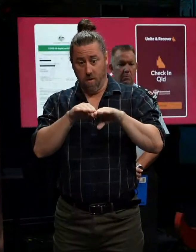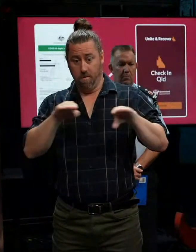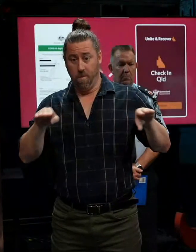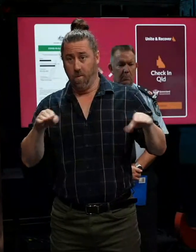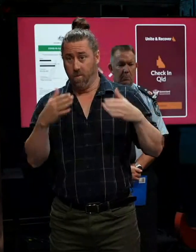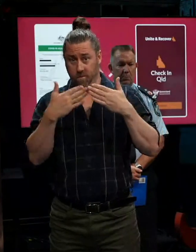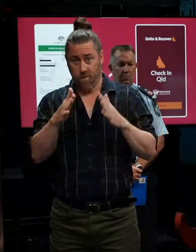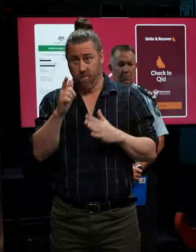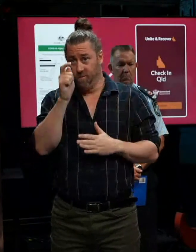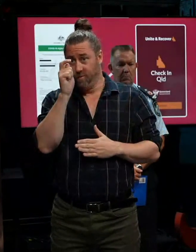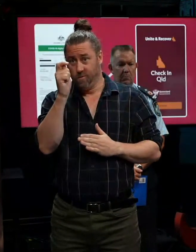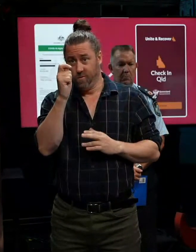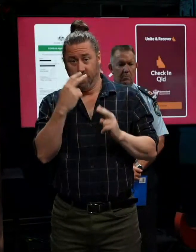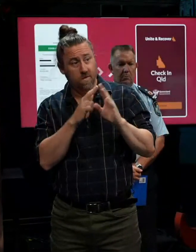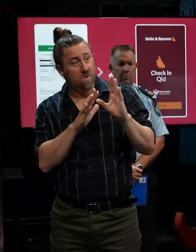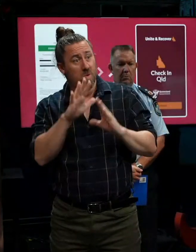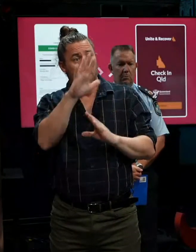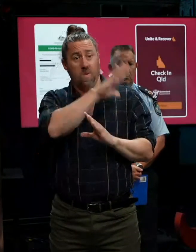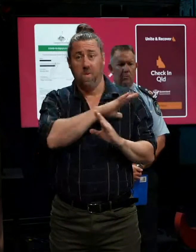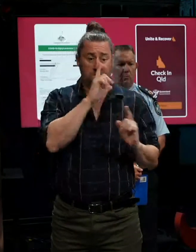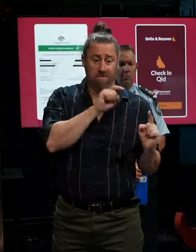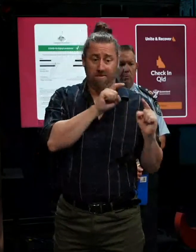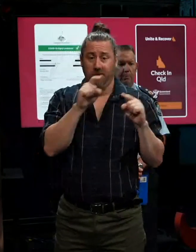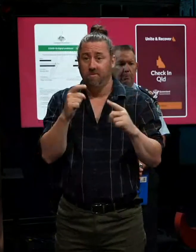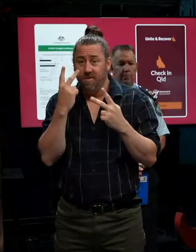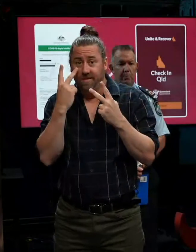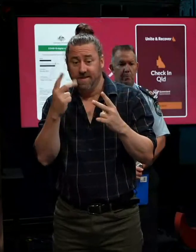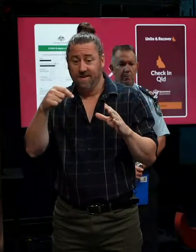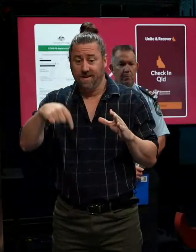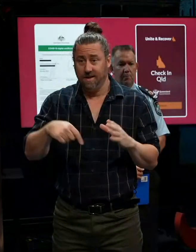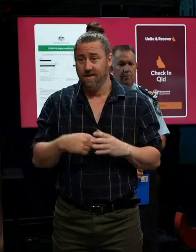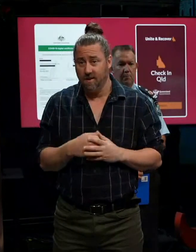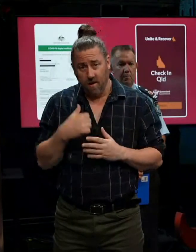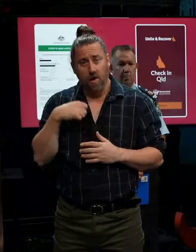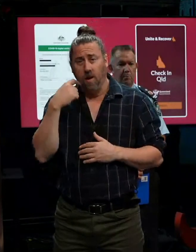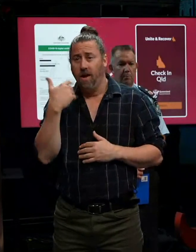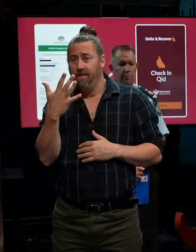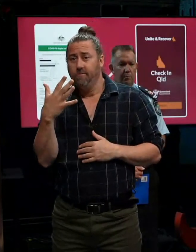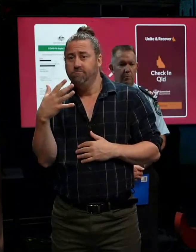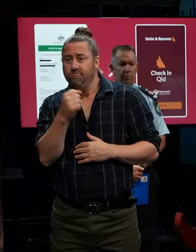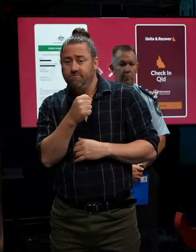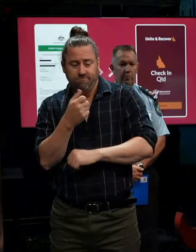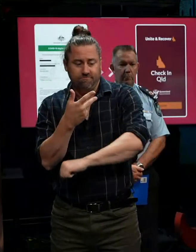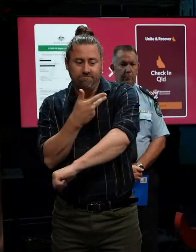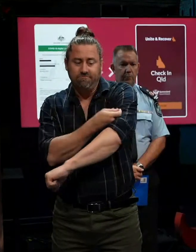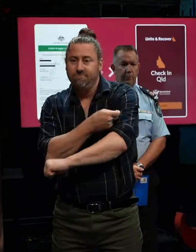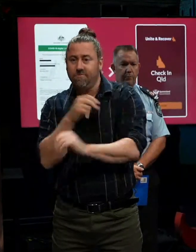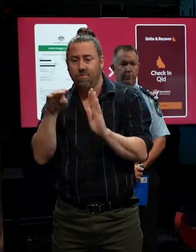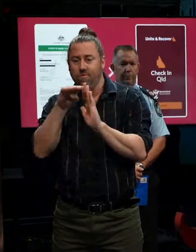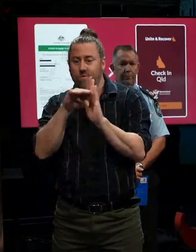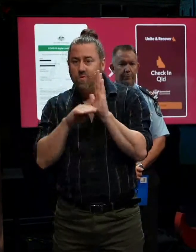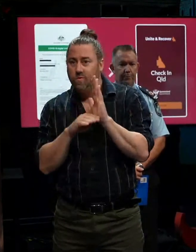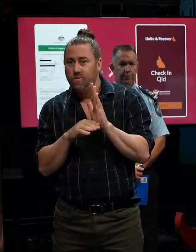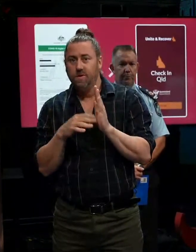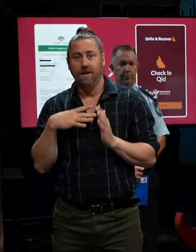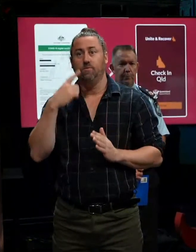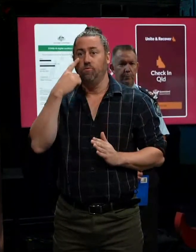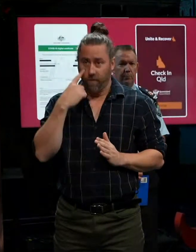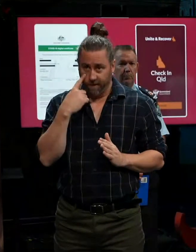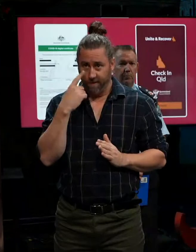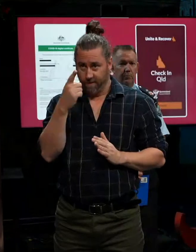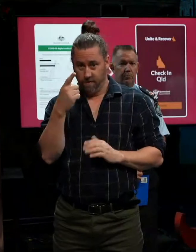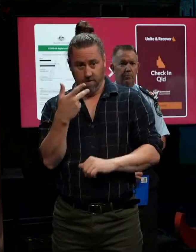country, and of course some of those necessary mandates being put in place to keep us all safe, proving that you're vaccinated will